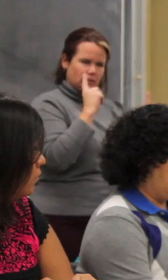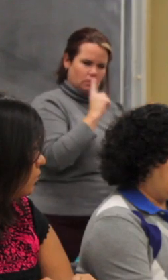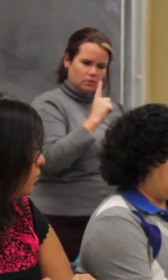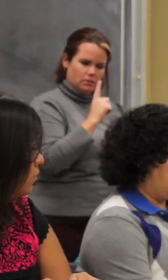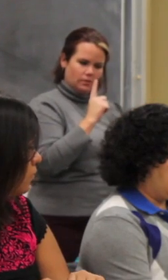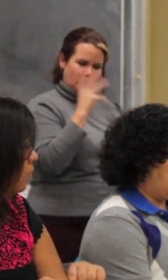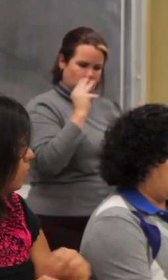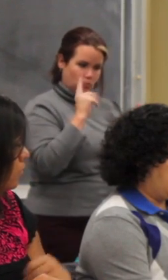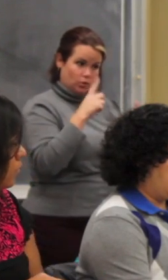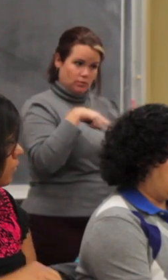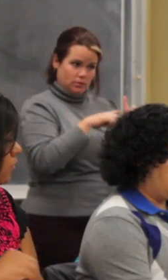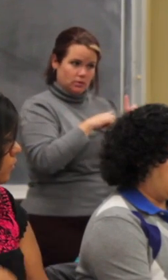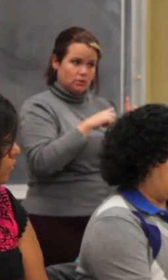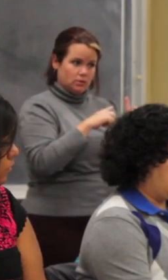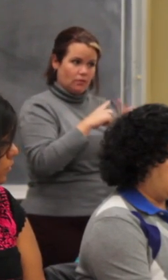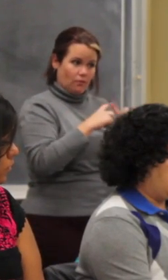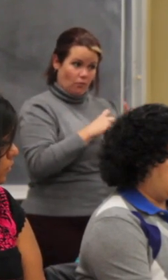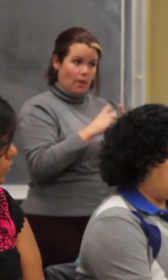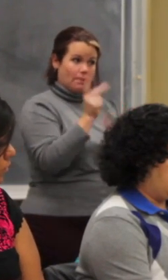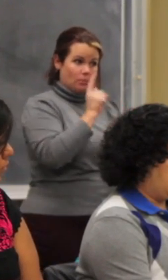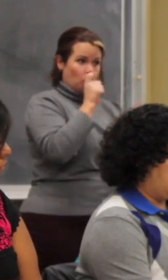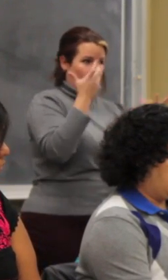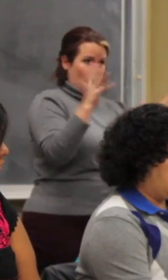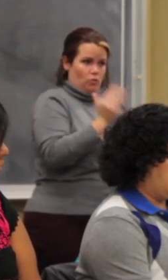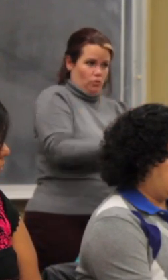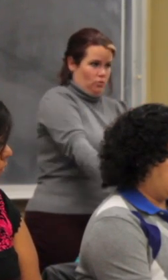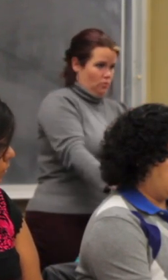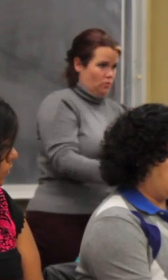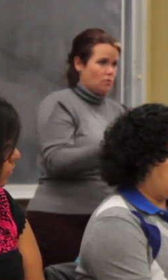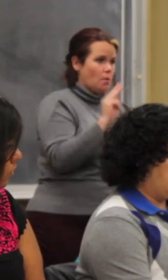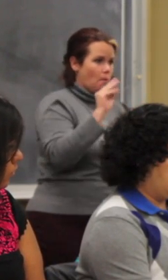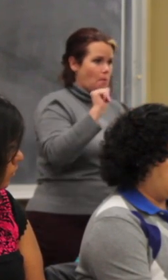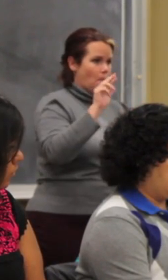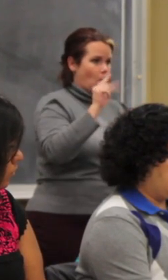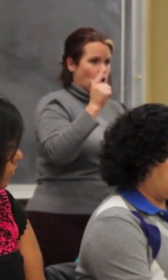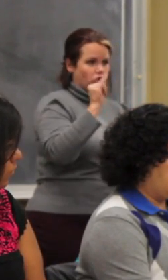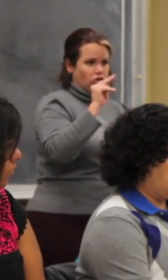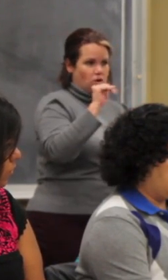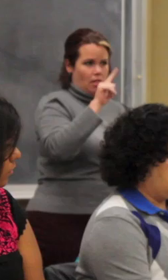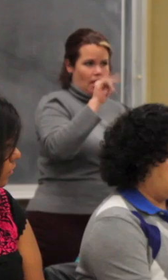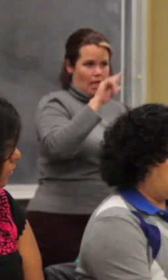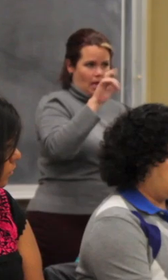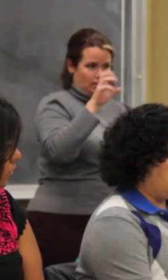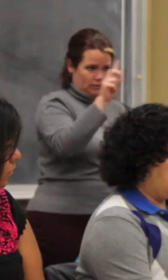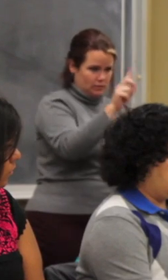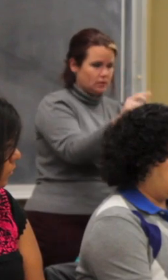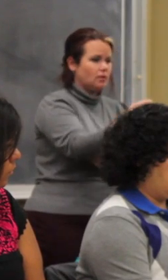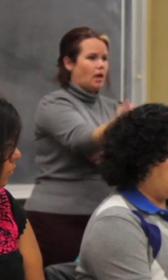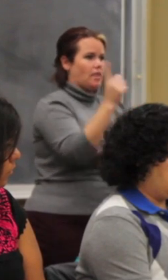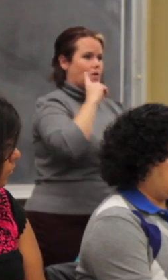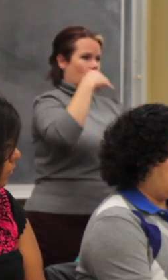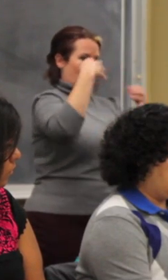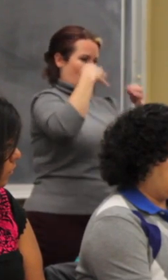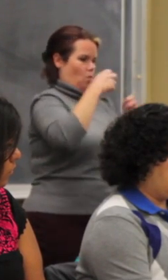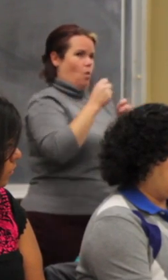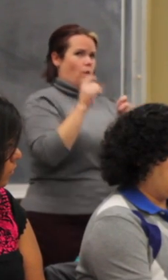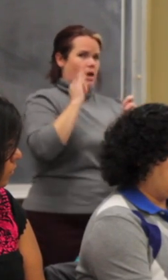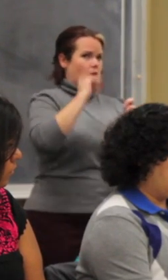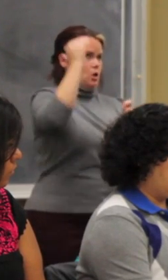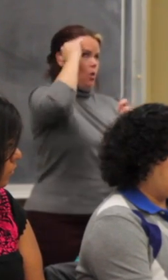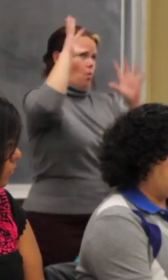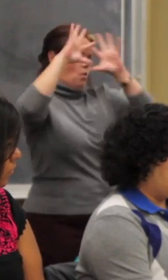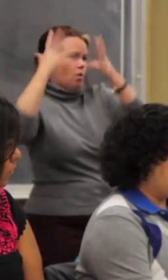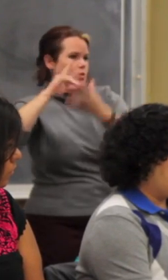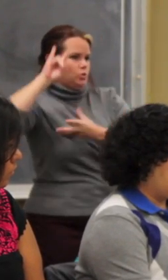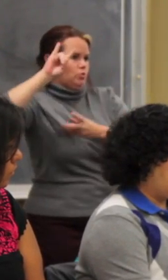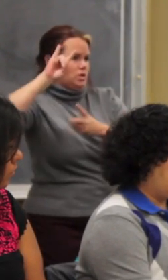experiences from marginalized students that tell us a great deal about UT, or tell us a great deal